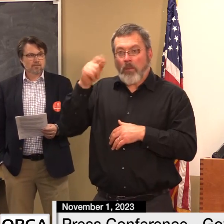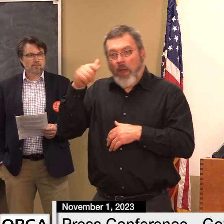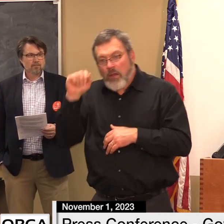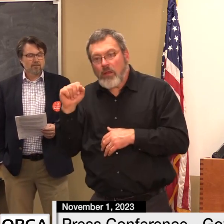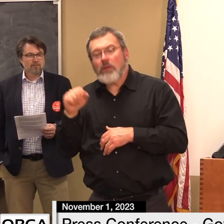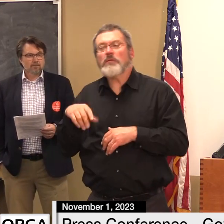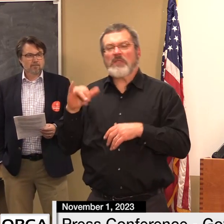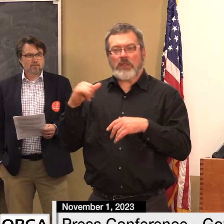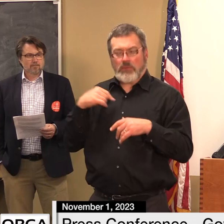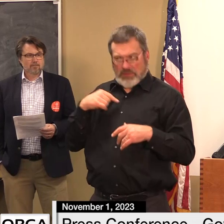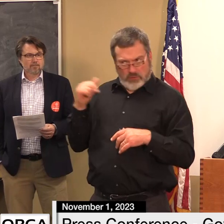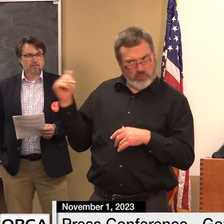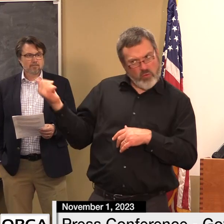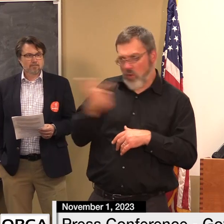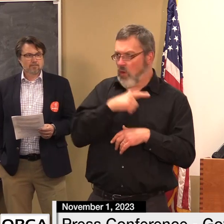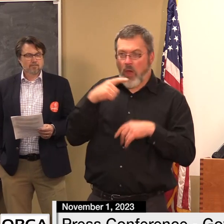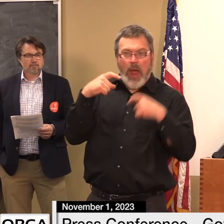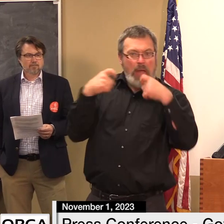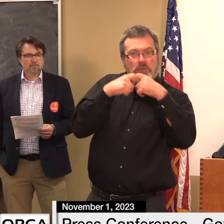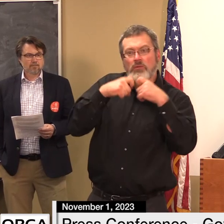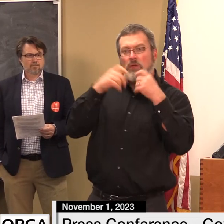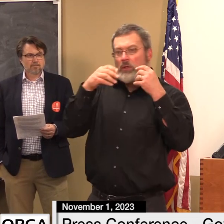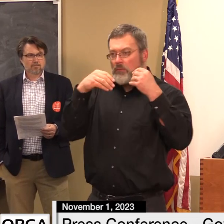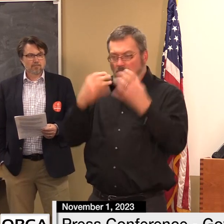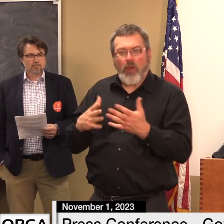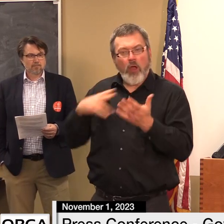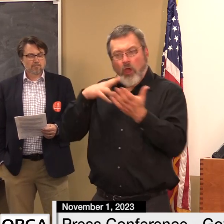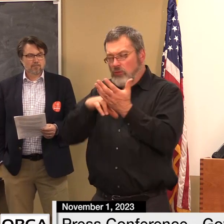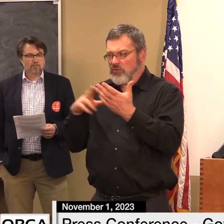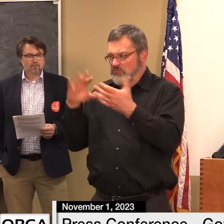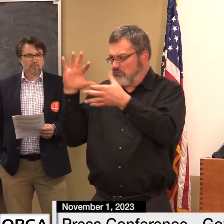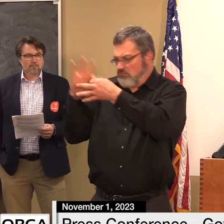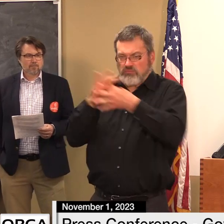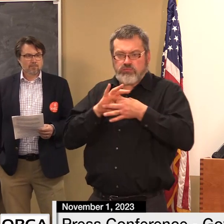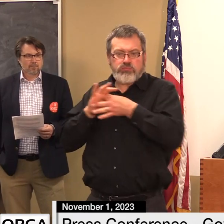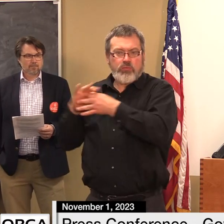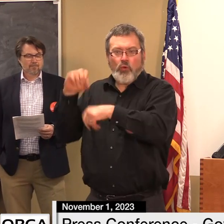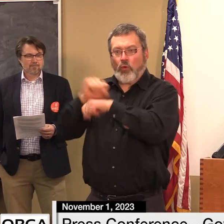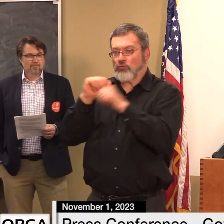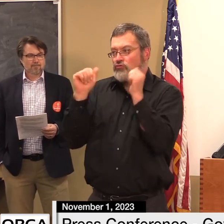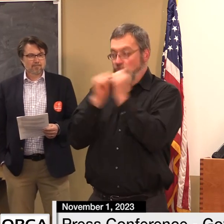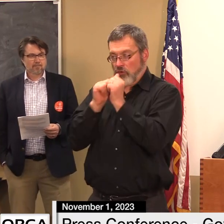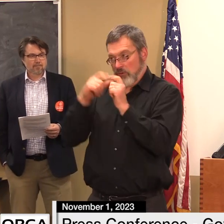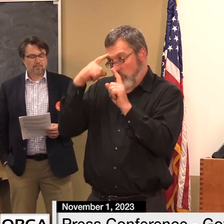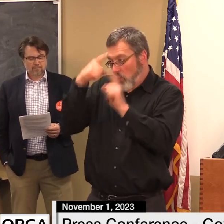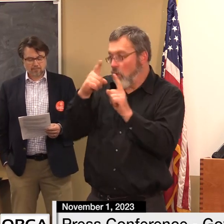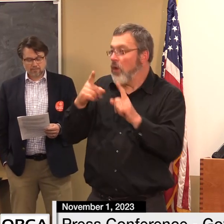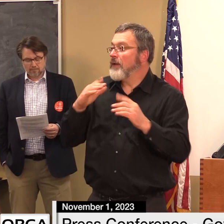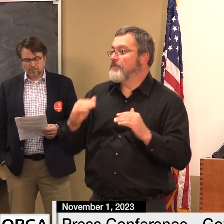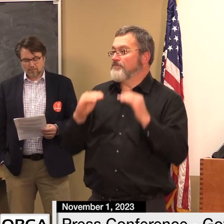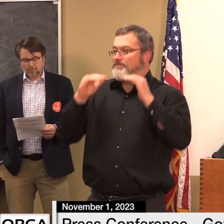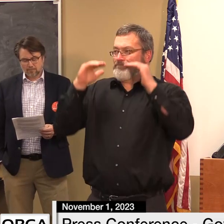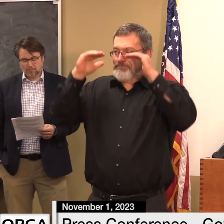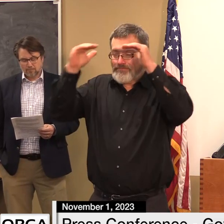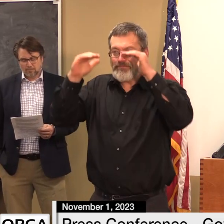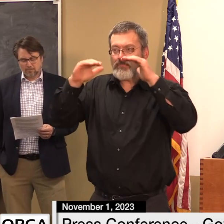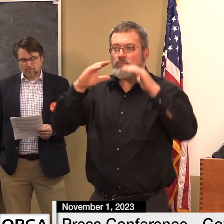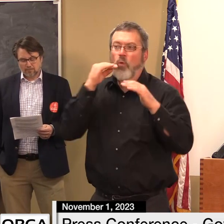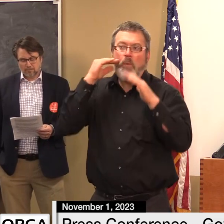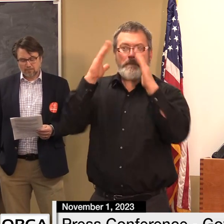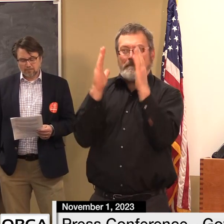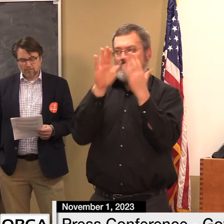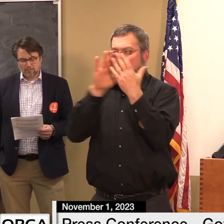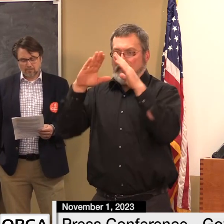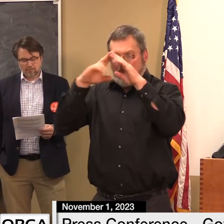to accomplish even more on this front. Weatherization works, and we're helping build the workforce needed to weatherize